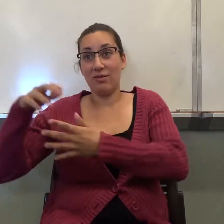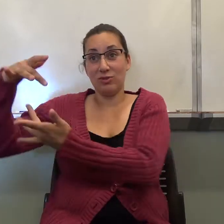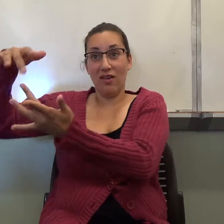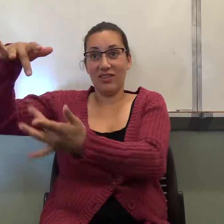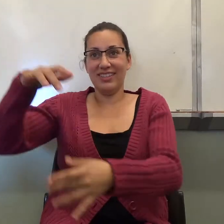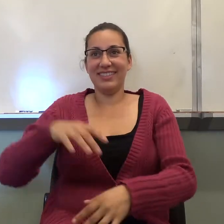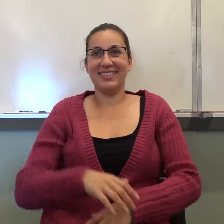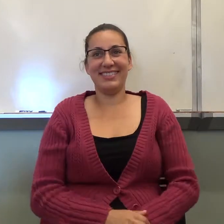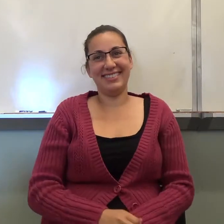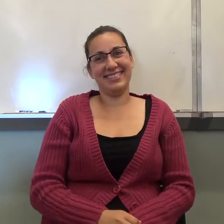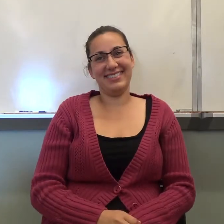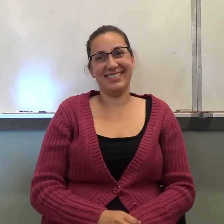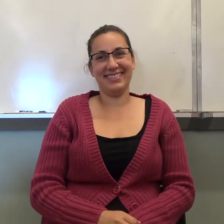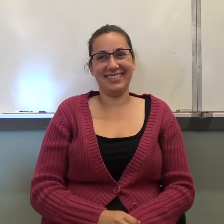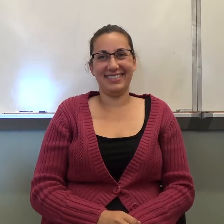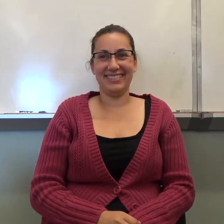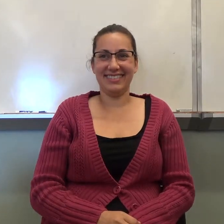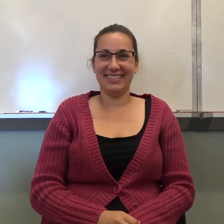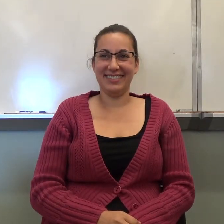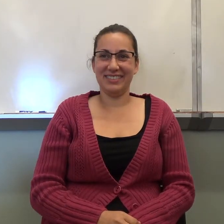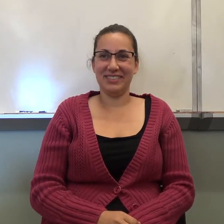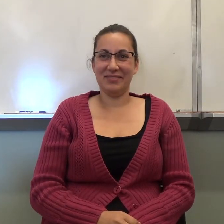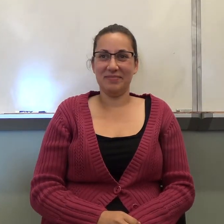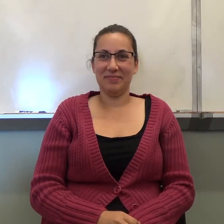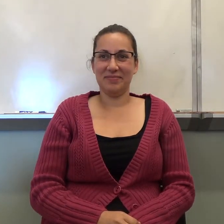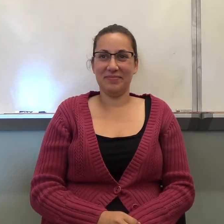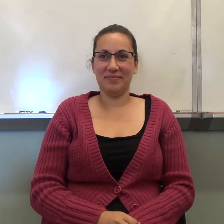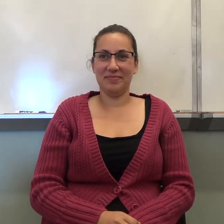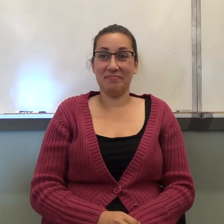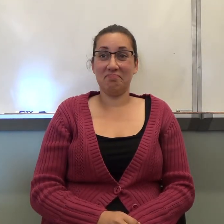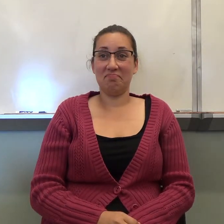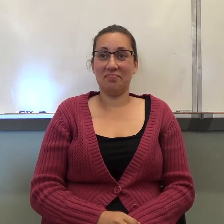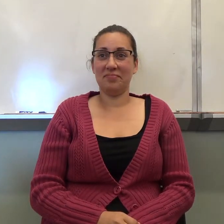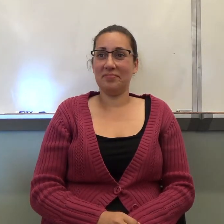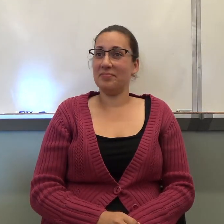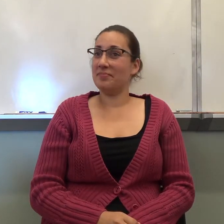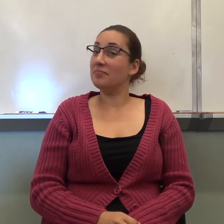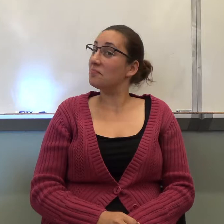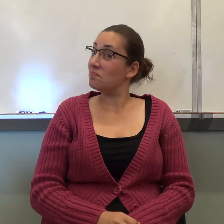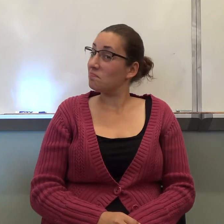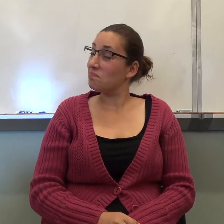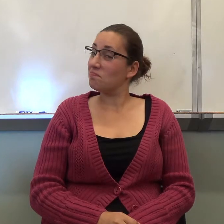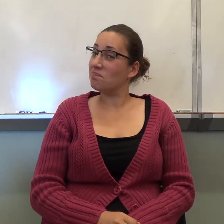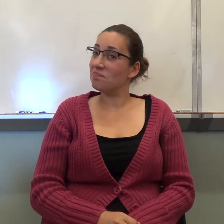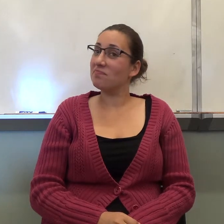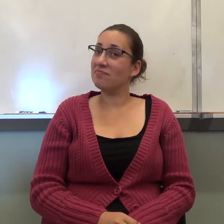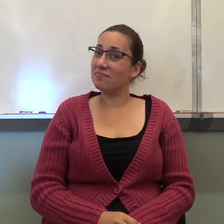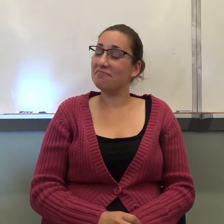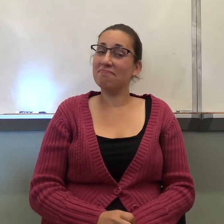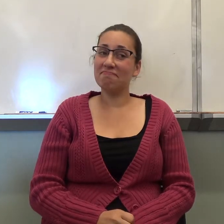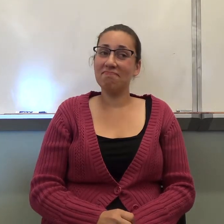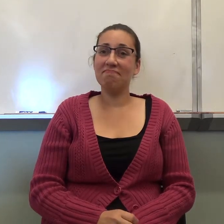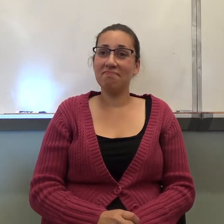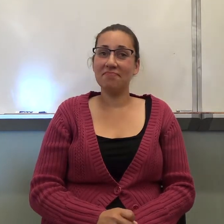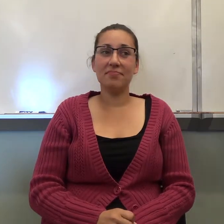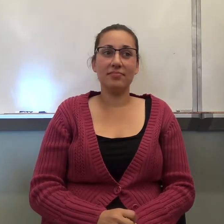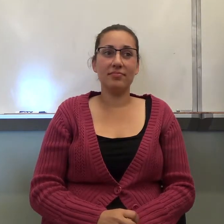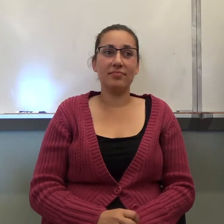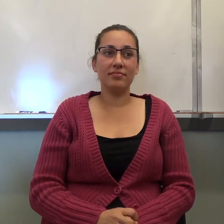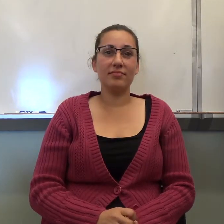2/3 times 6p plus 2/3 times 1/4. If you